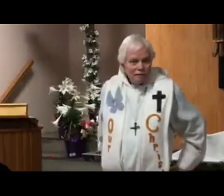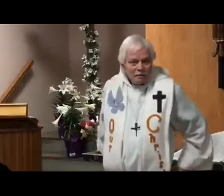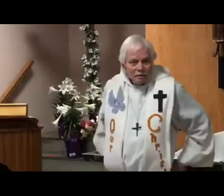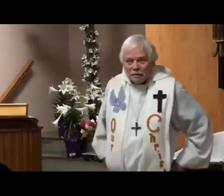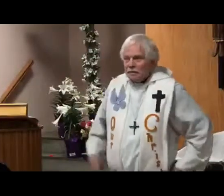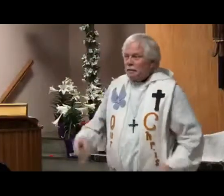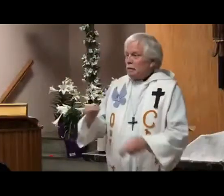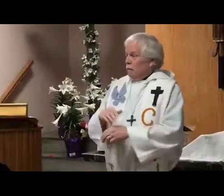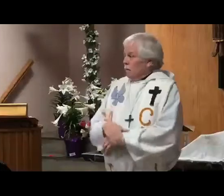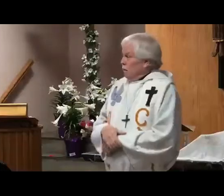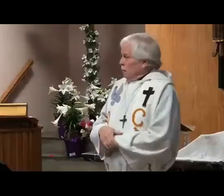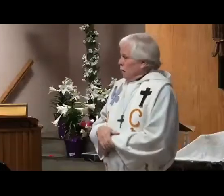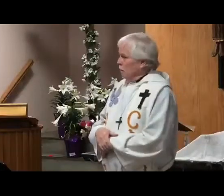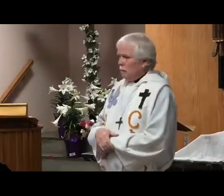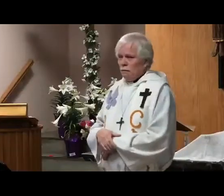that?